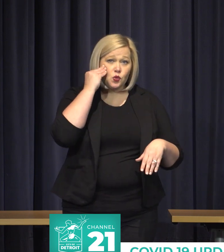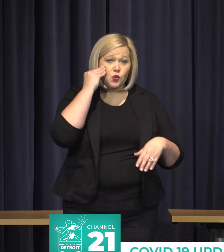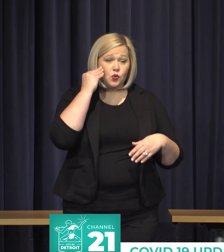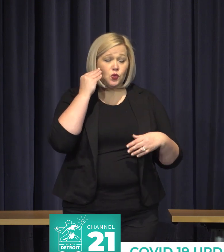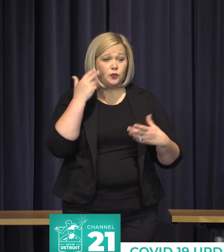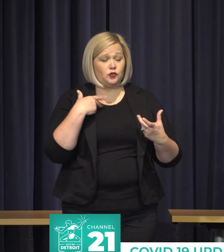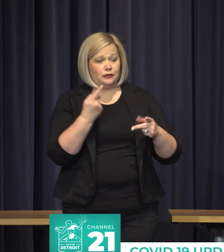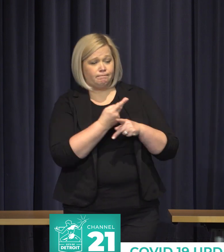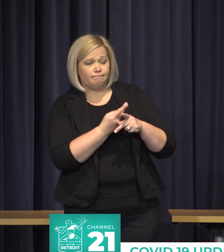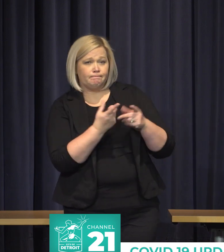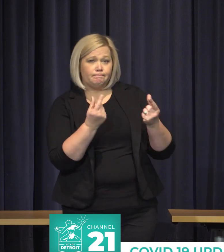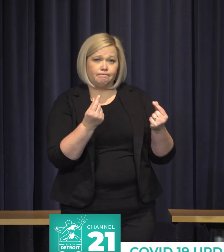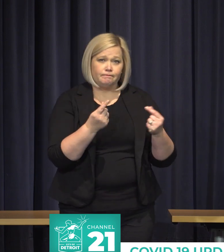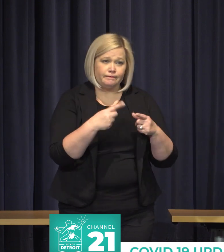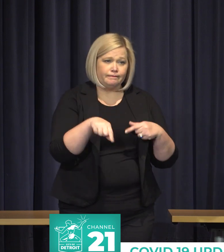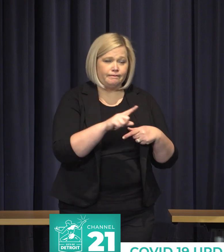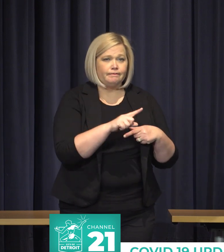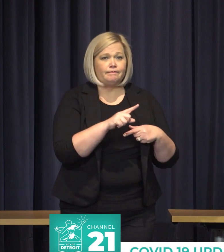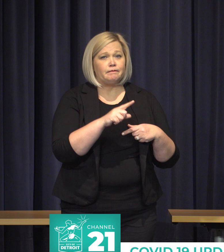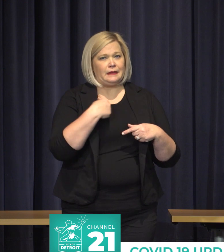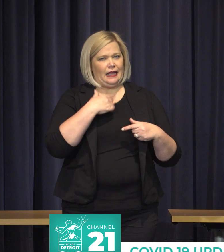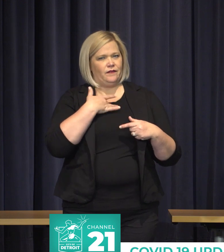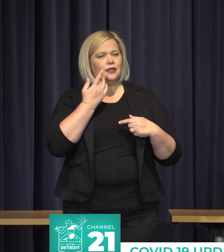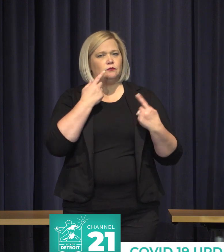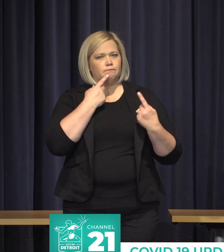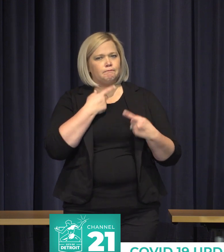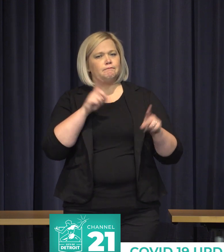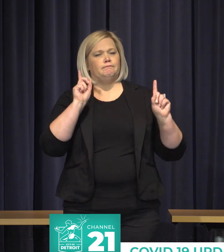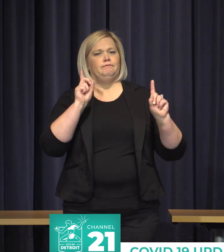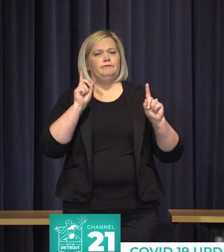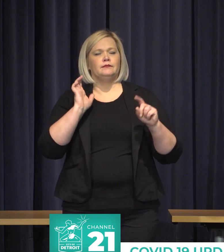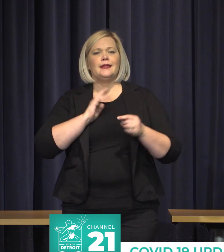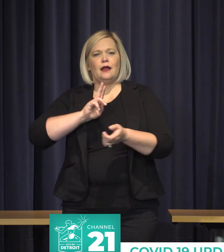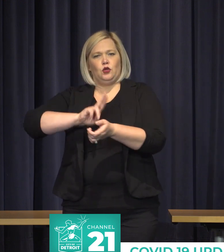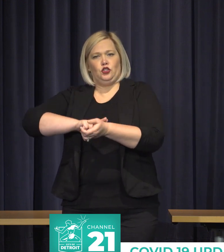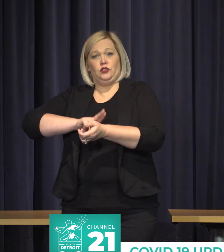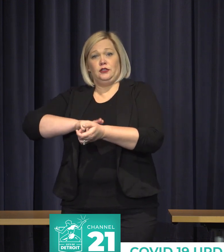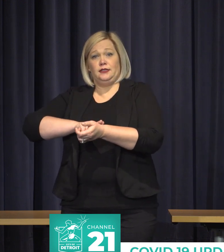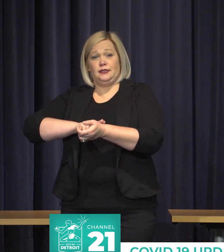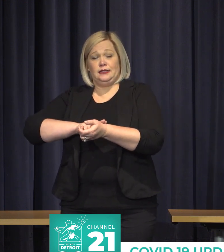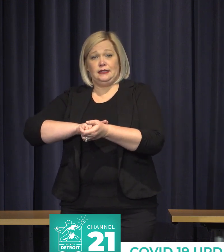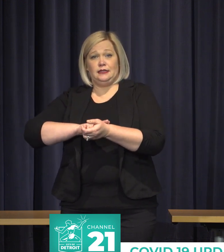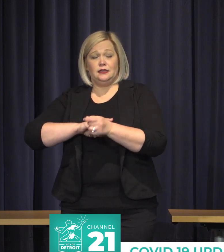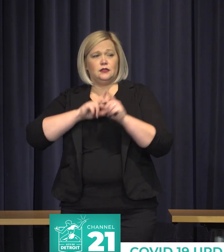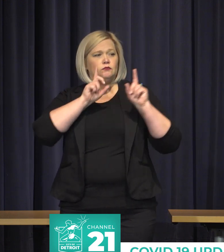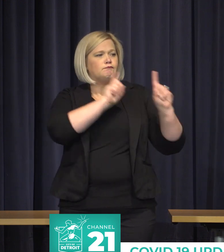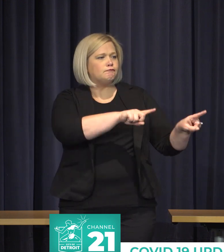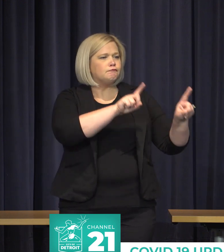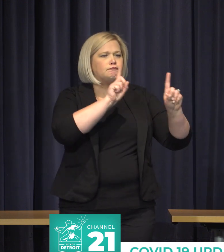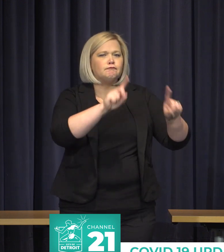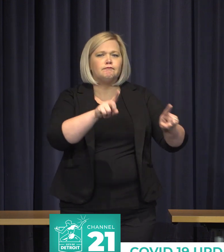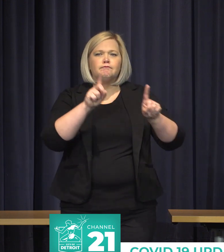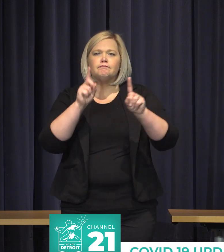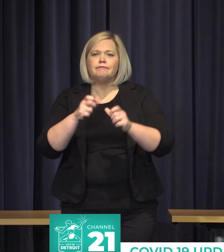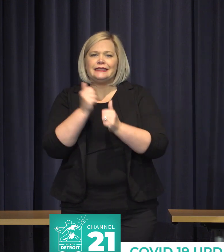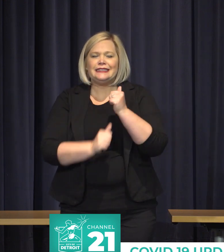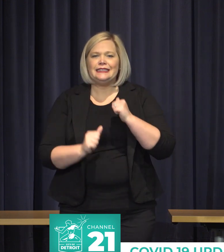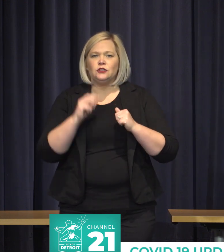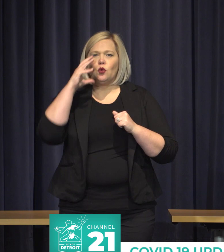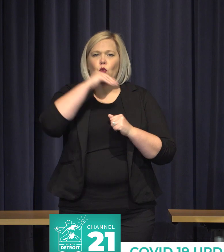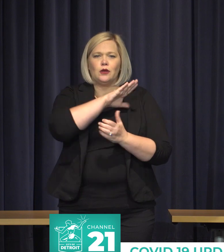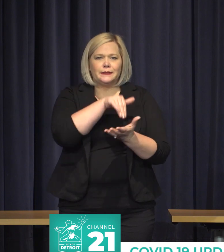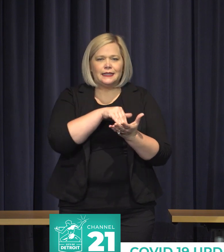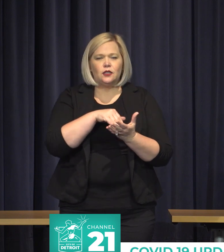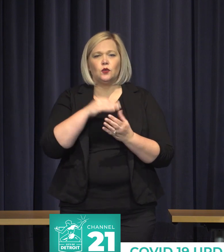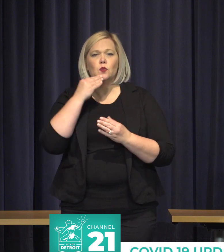continues, I think, to be very successful. Our nurses visit every warming center and every